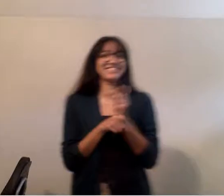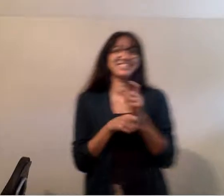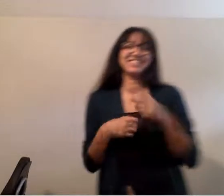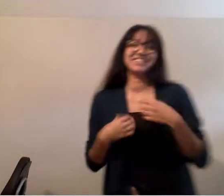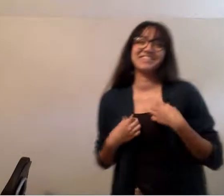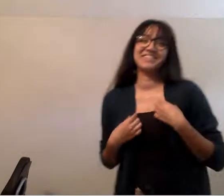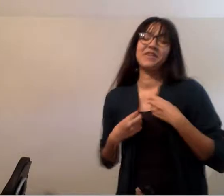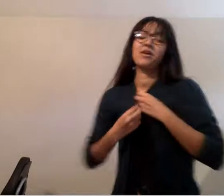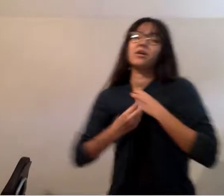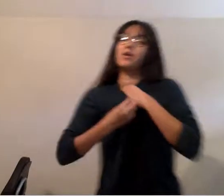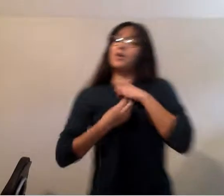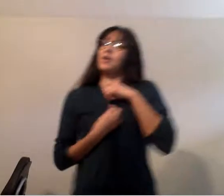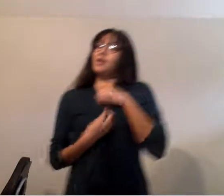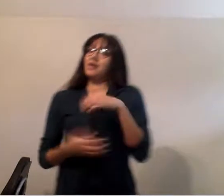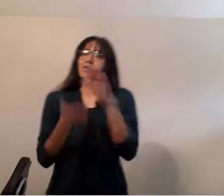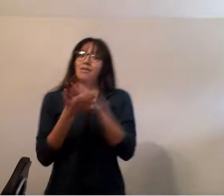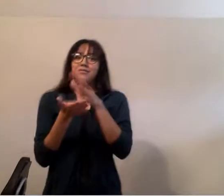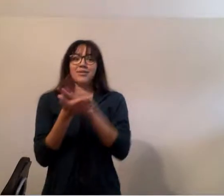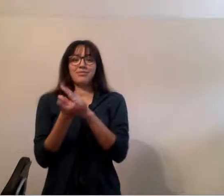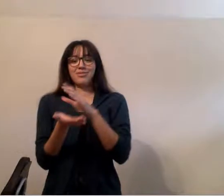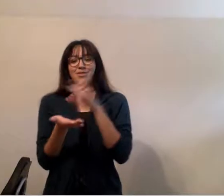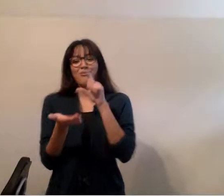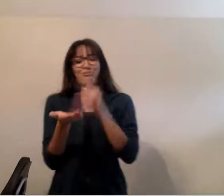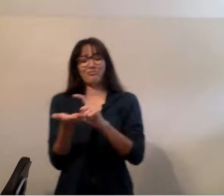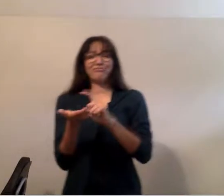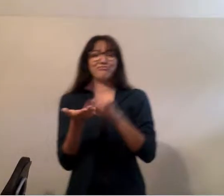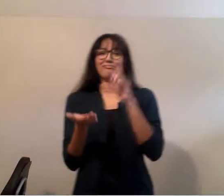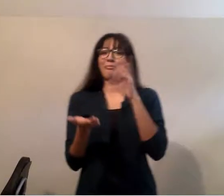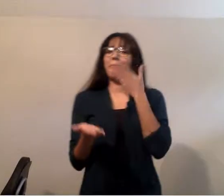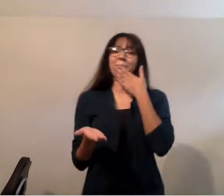It was a very, very bad thesis.